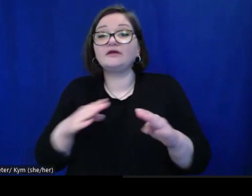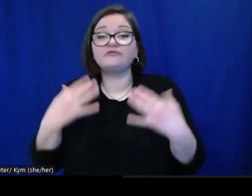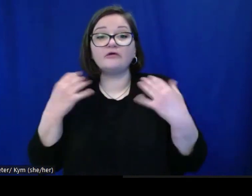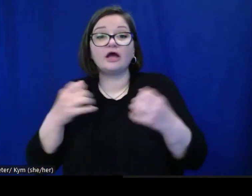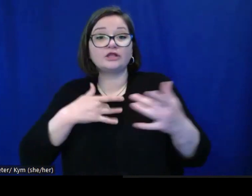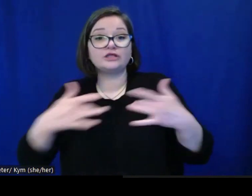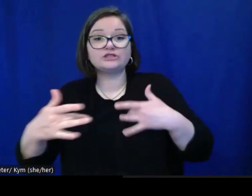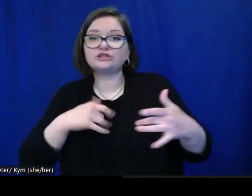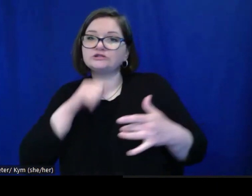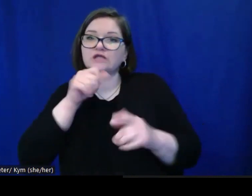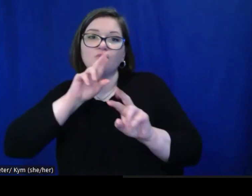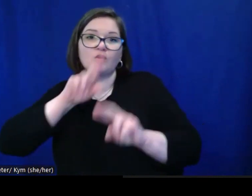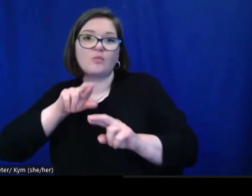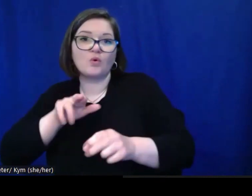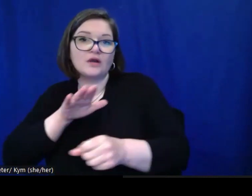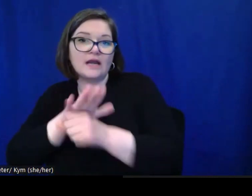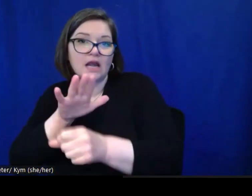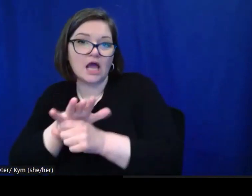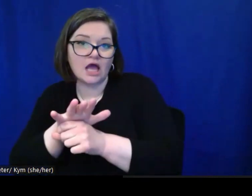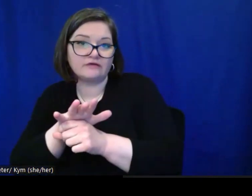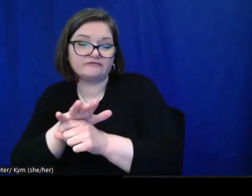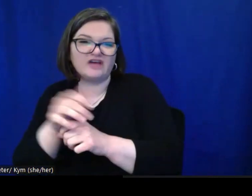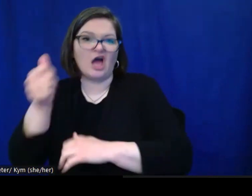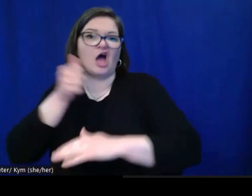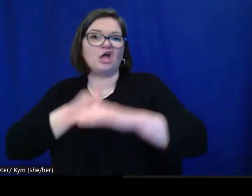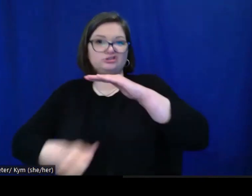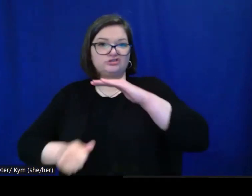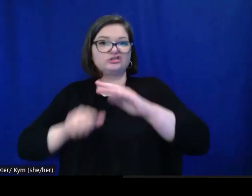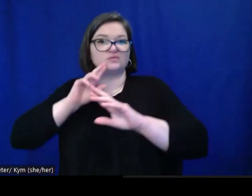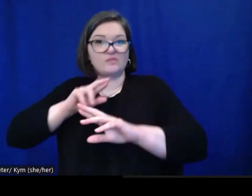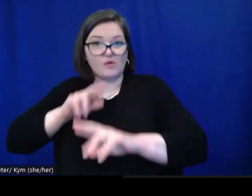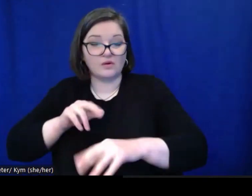we all know, as working professionals,